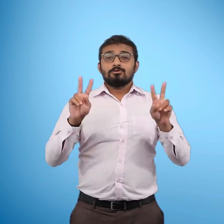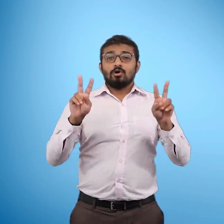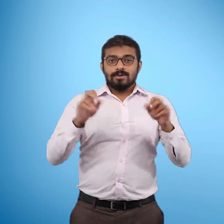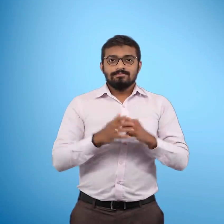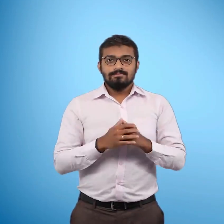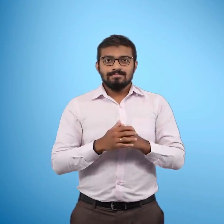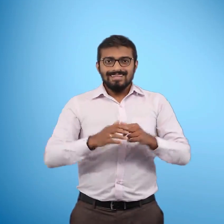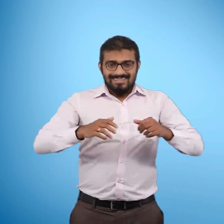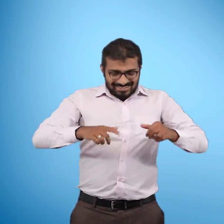Tiling problems.